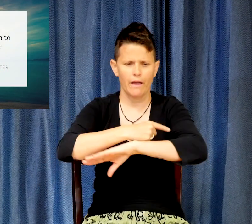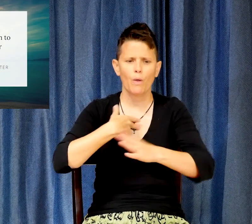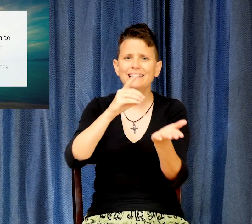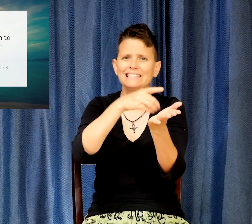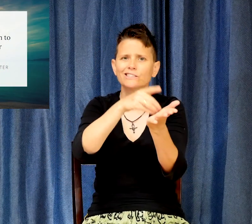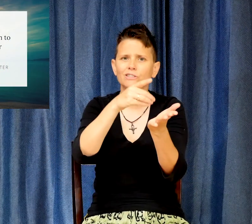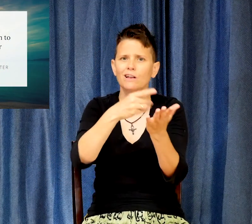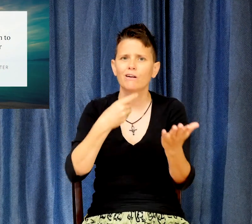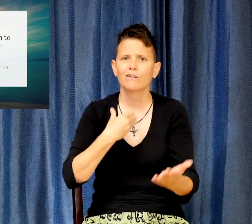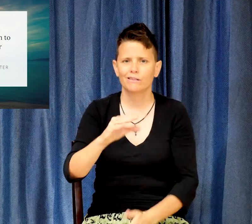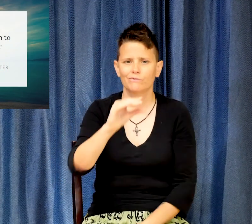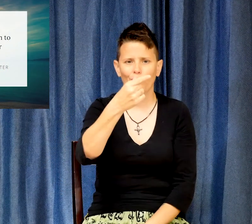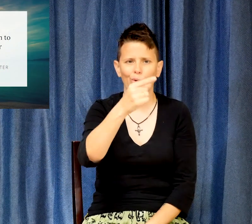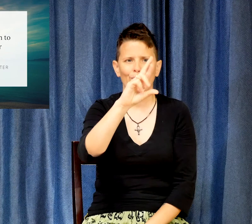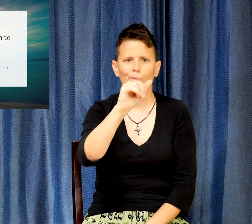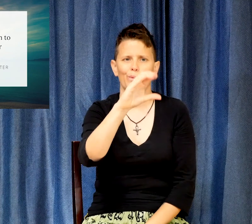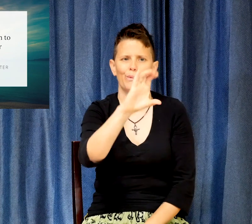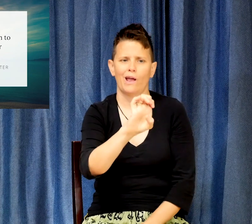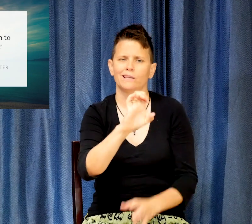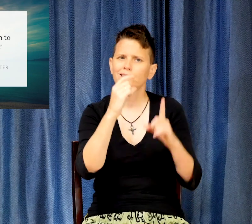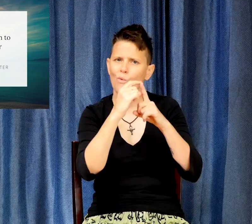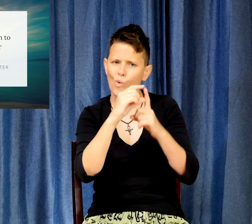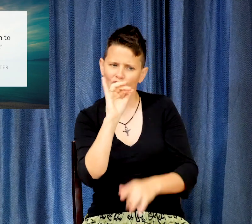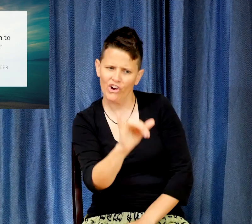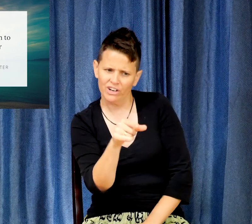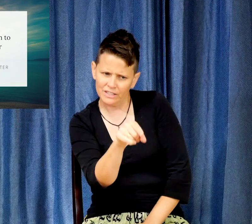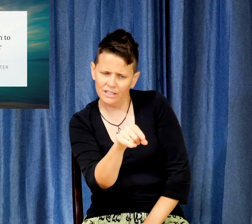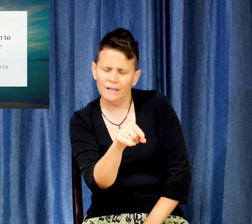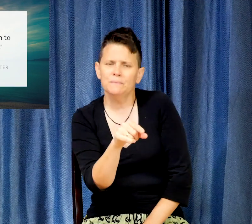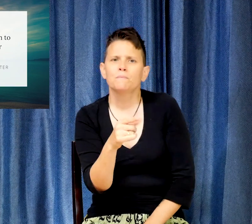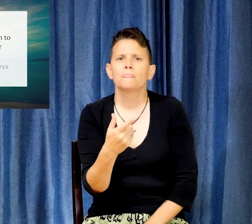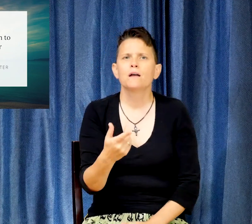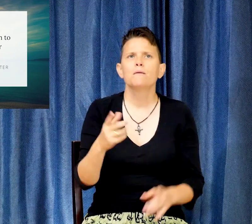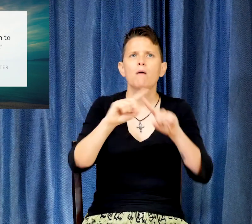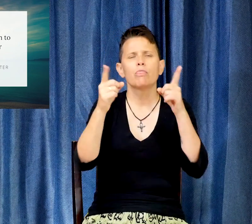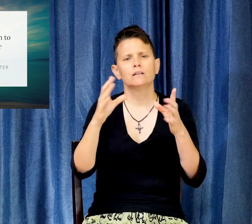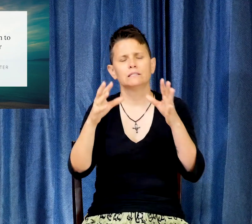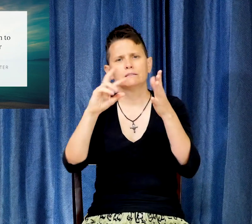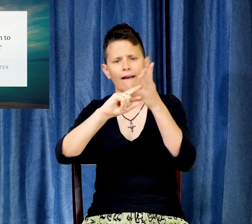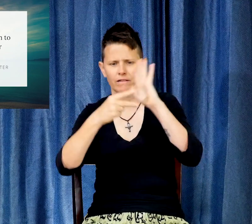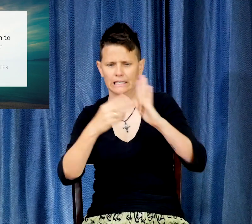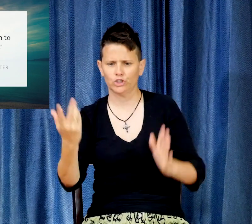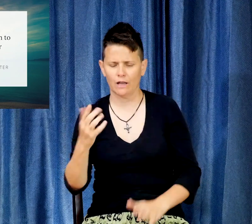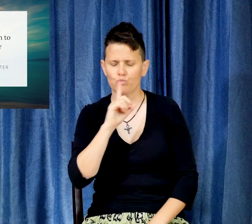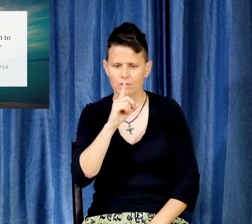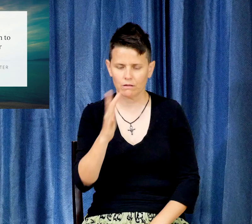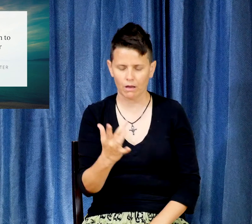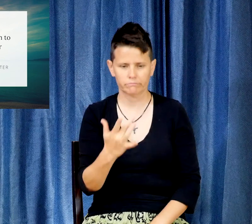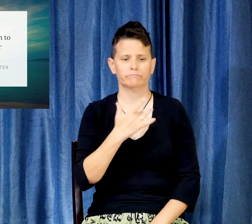online, you'll find lots of definitions. But the one that strikes me is this one, around this idea